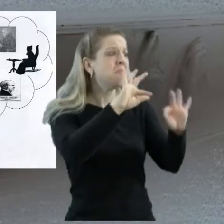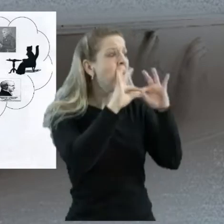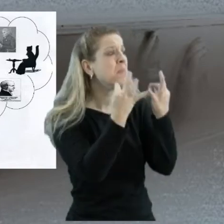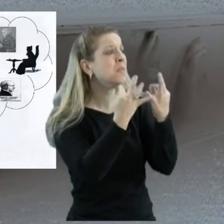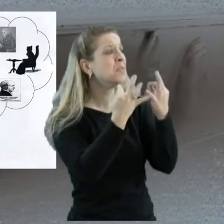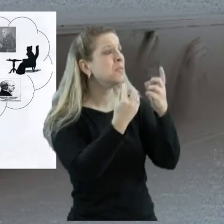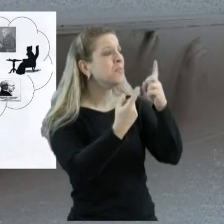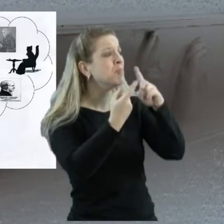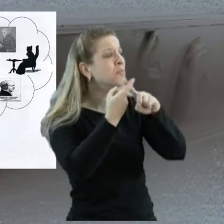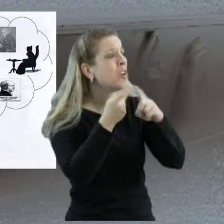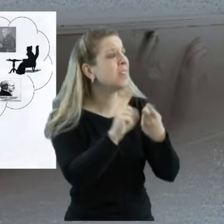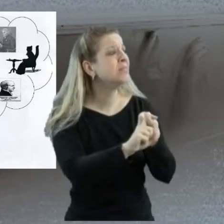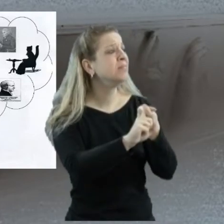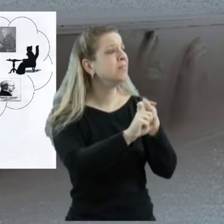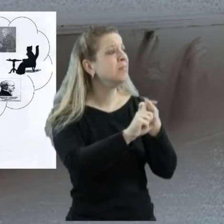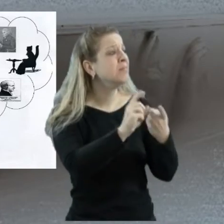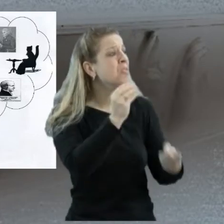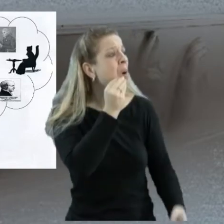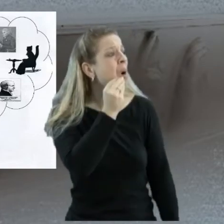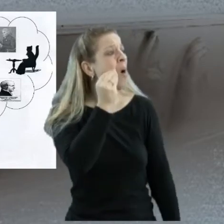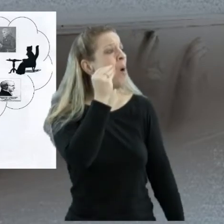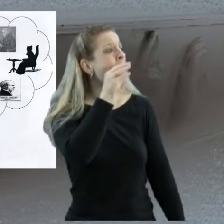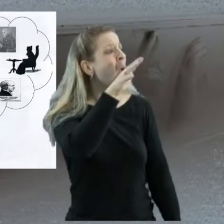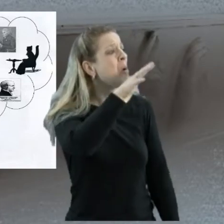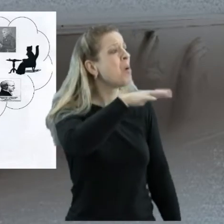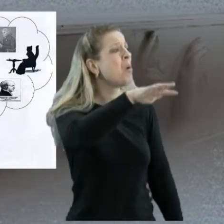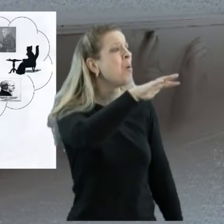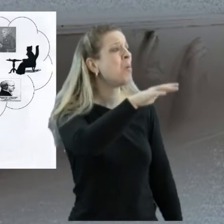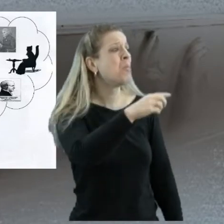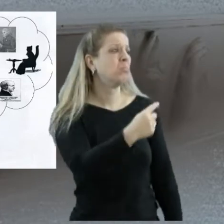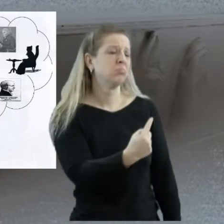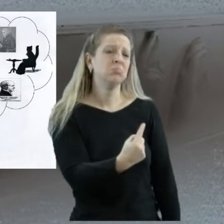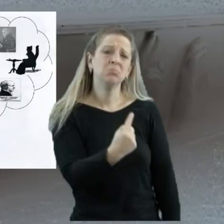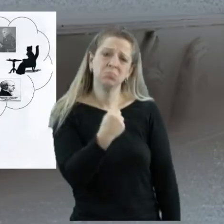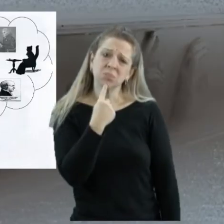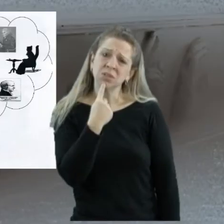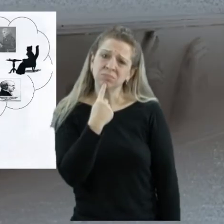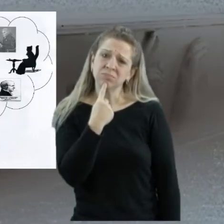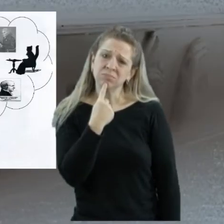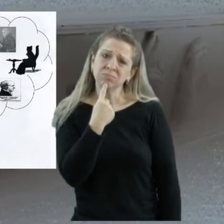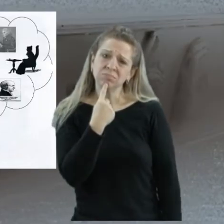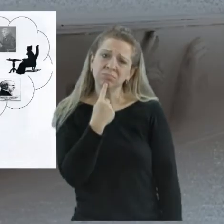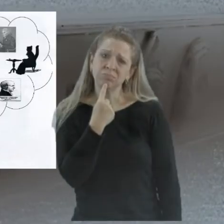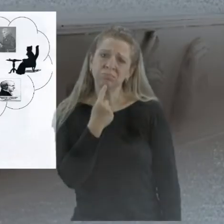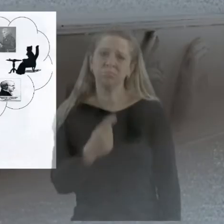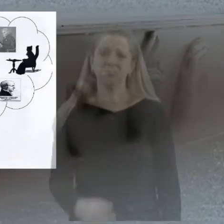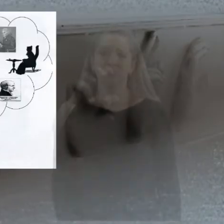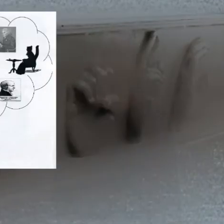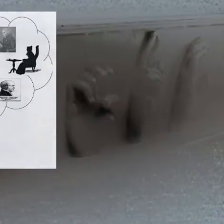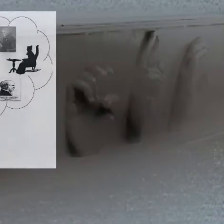Claire became homesick for Paris. He missed his family, friends, and home.